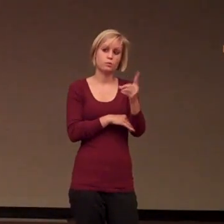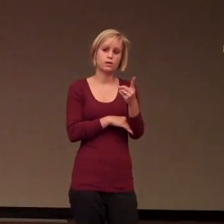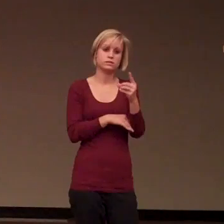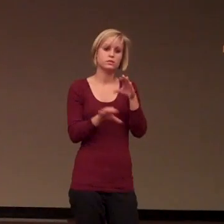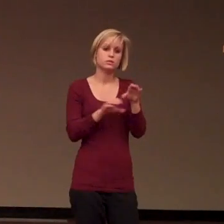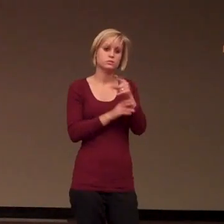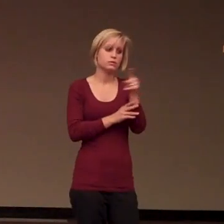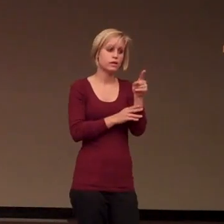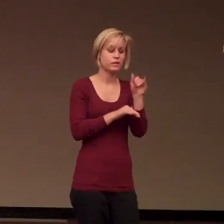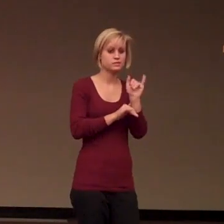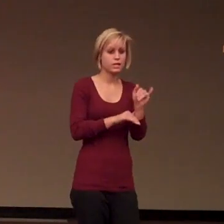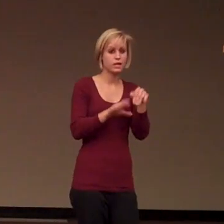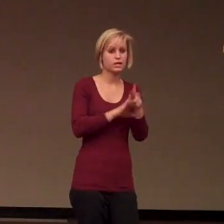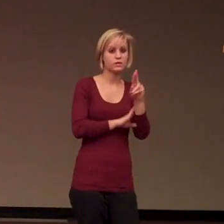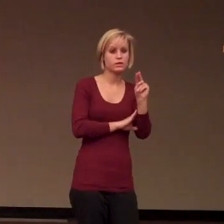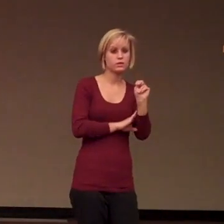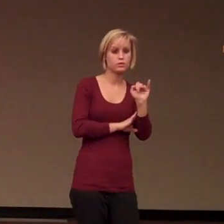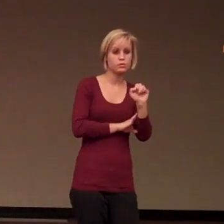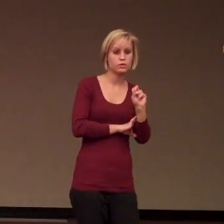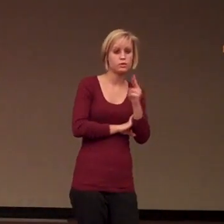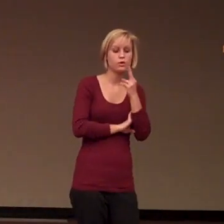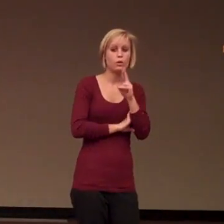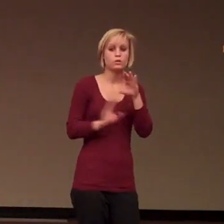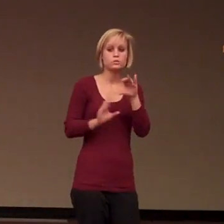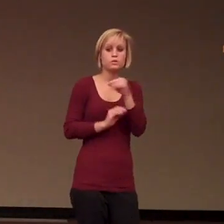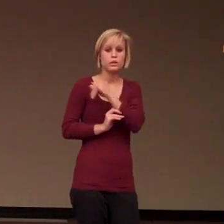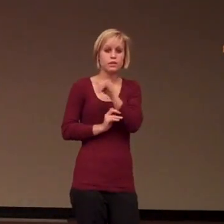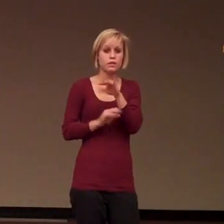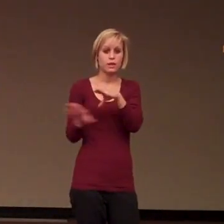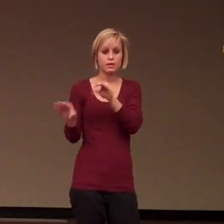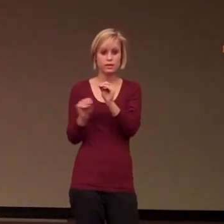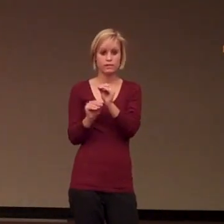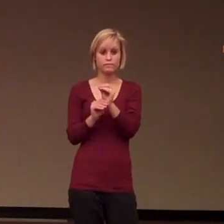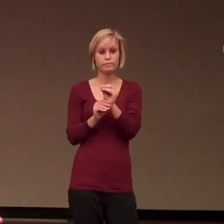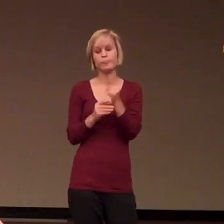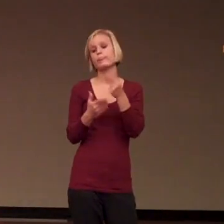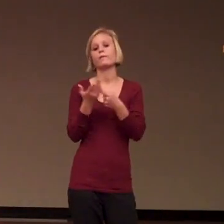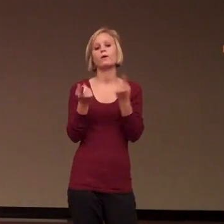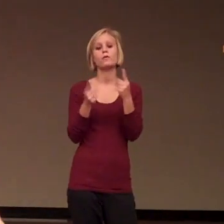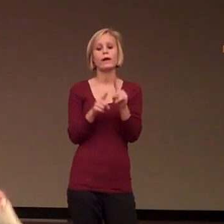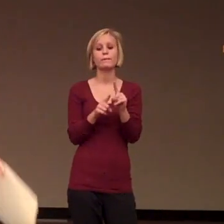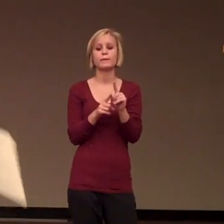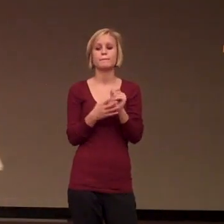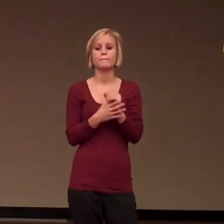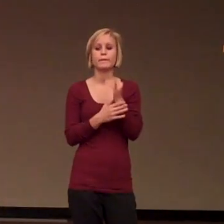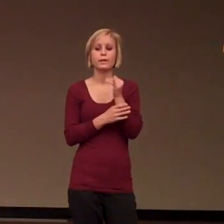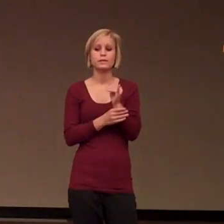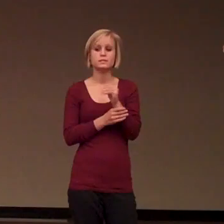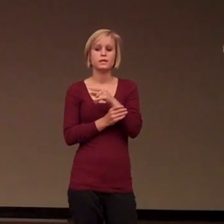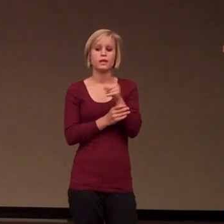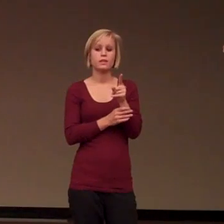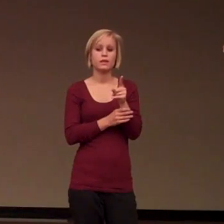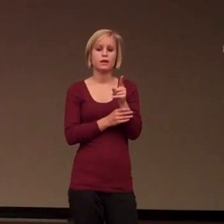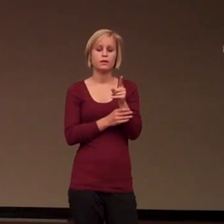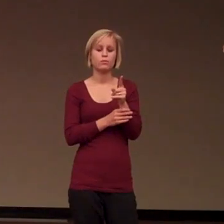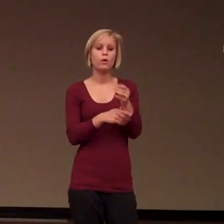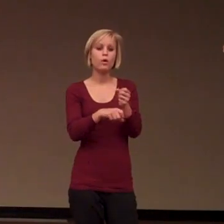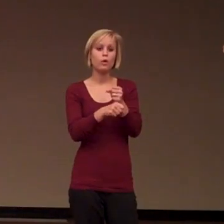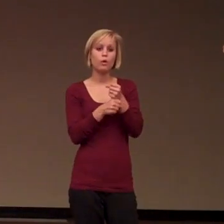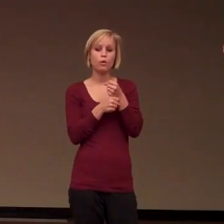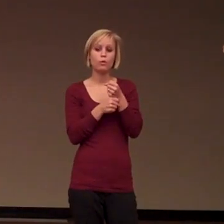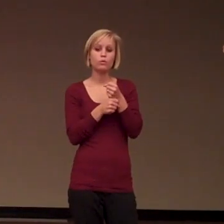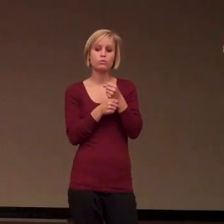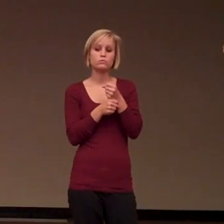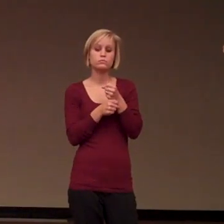Union or do they leave? And what will happen is that they will hold